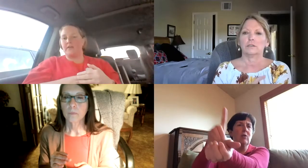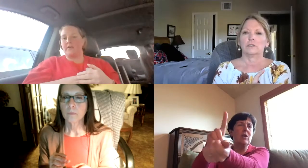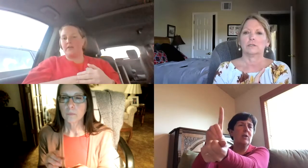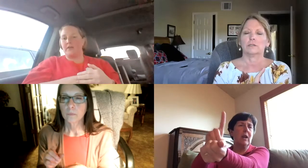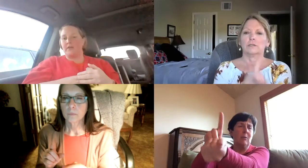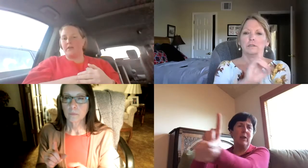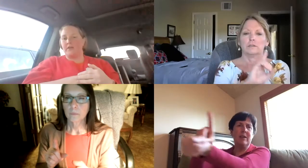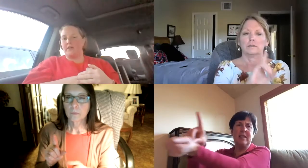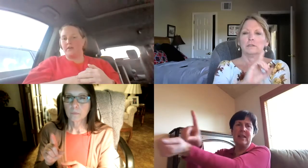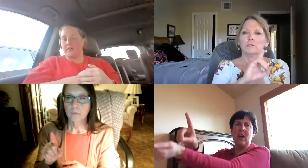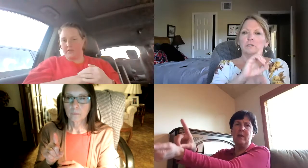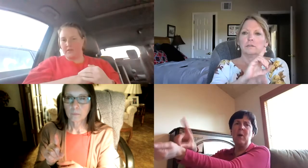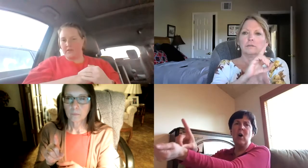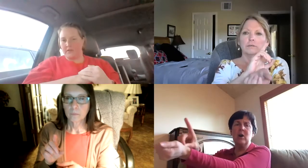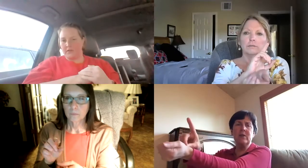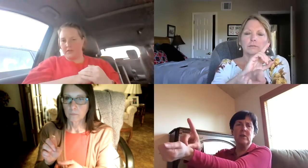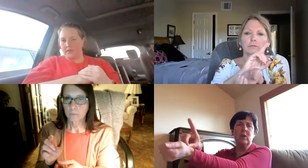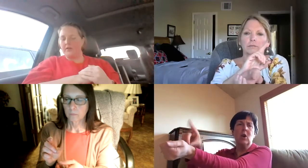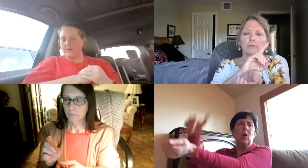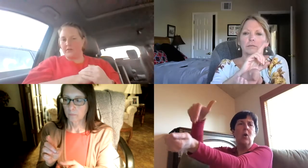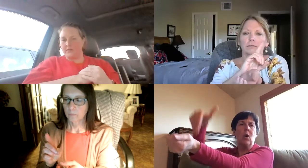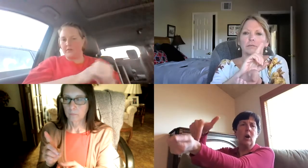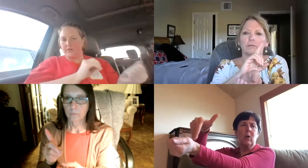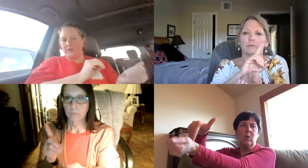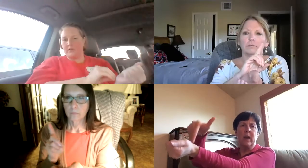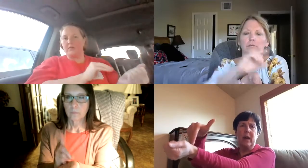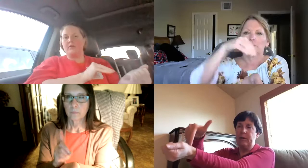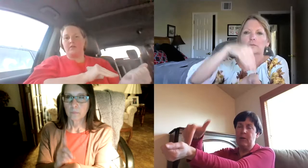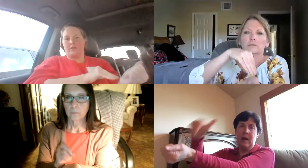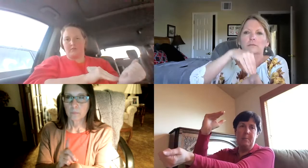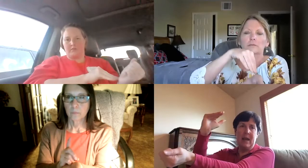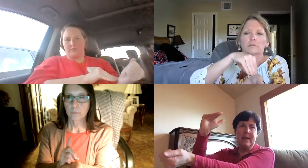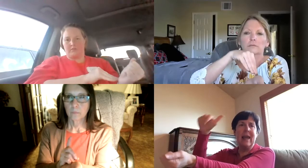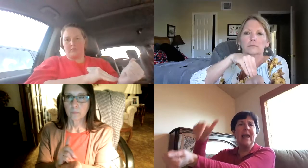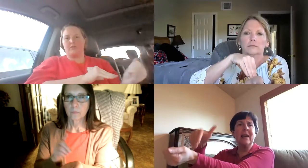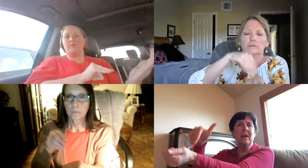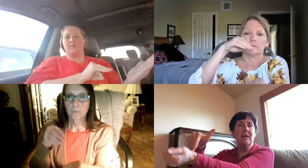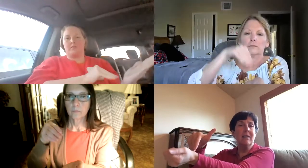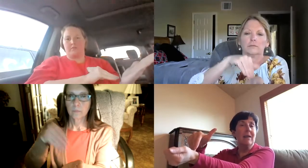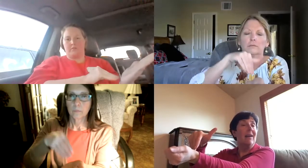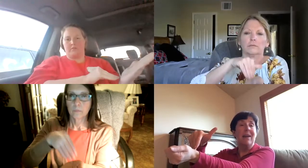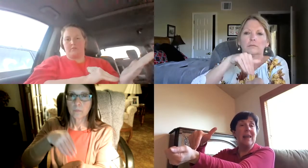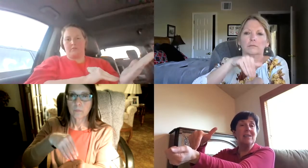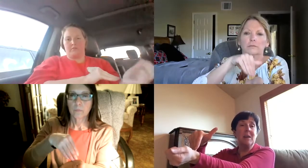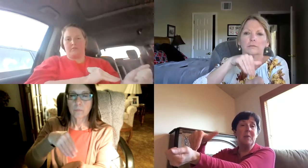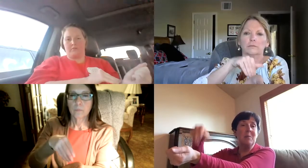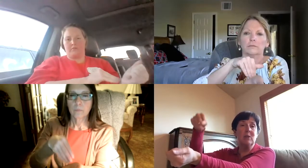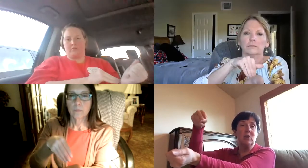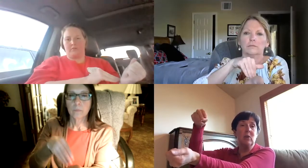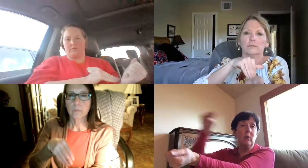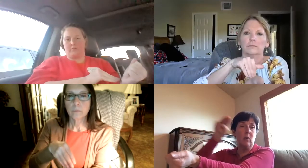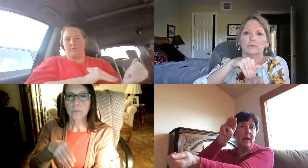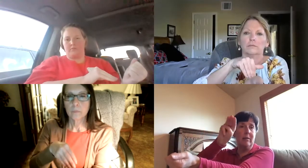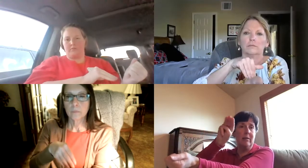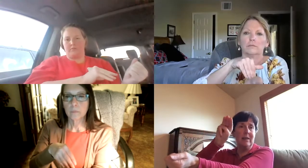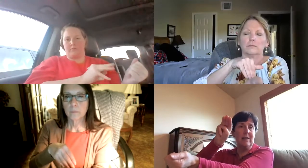do with a D on the pulse or with a bent hand. And some people do